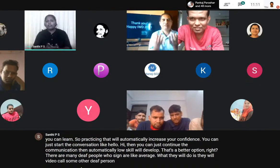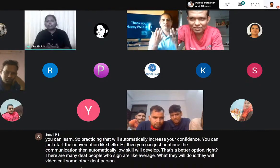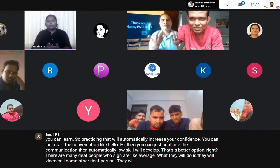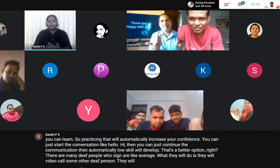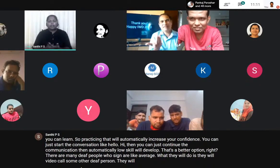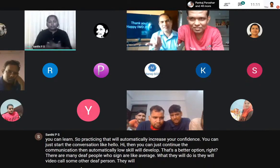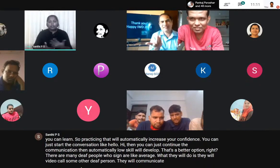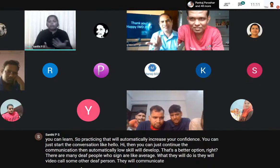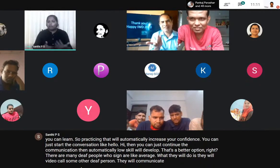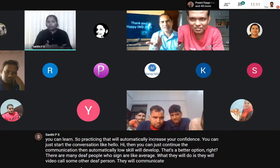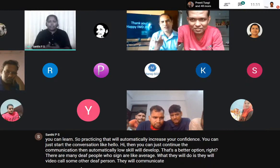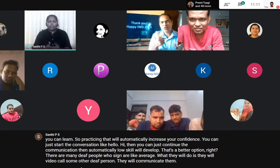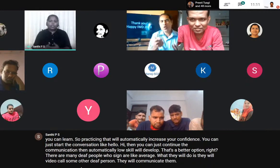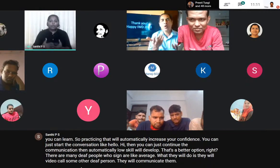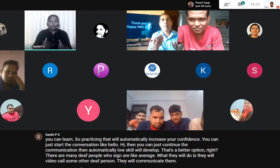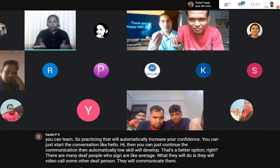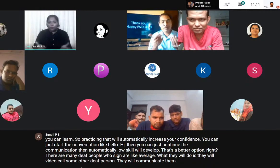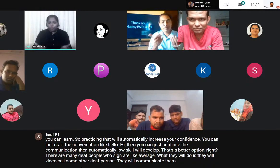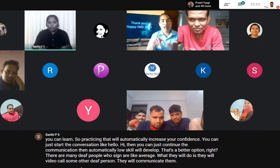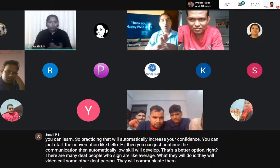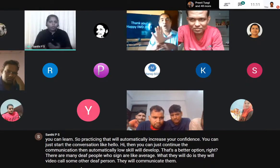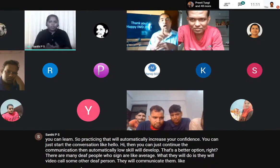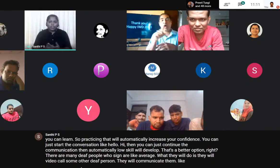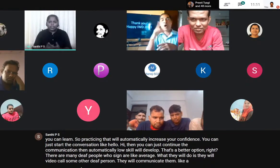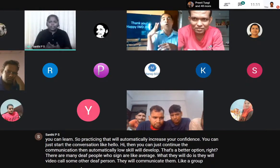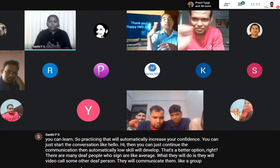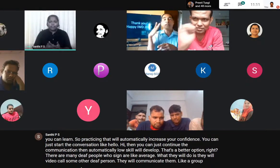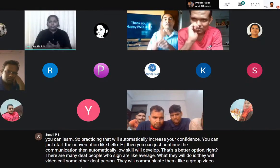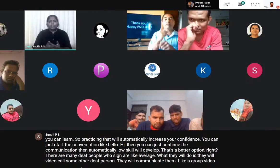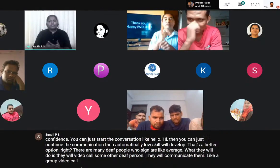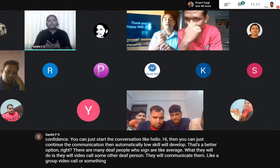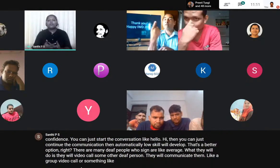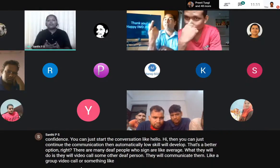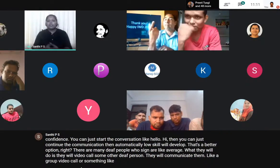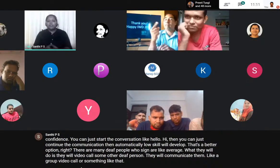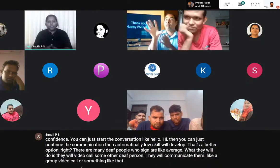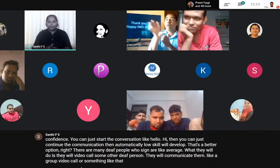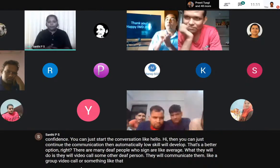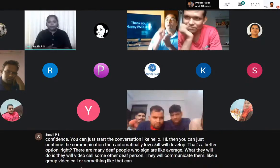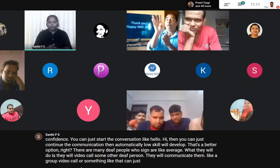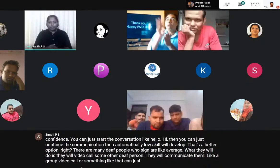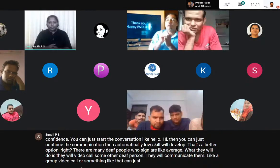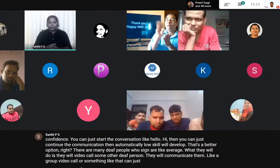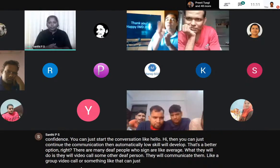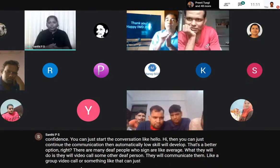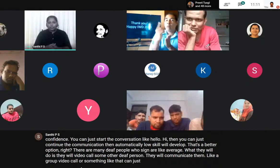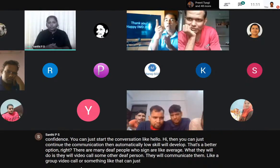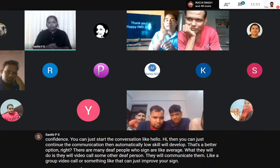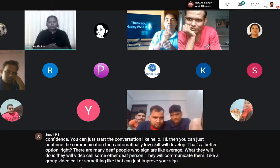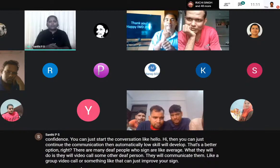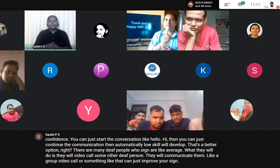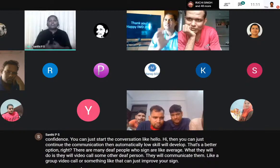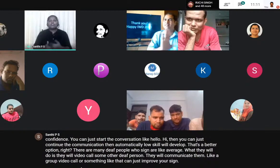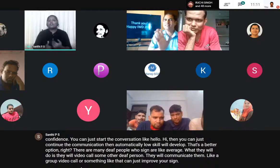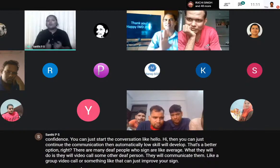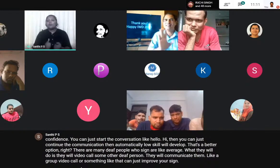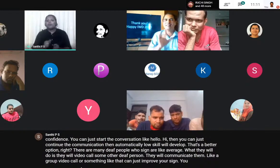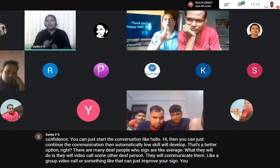them like a group video call or something like that. You can just improve your sign. You should not just copy one